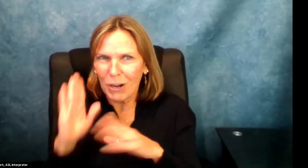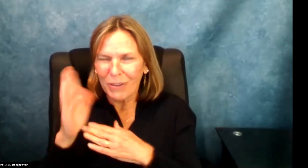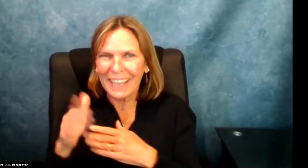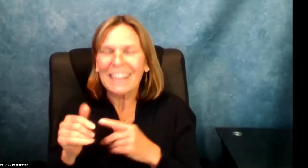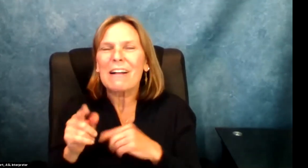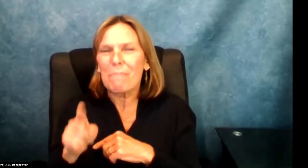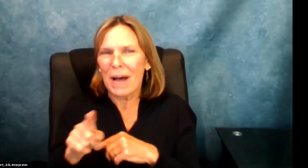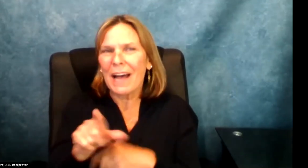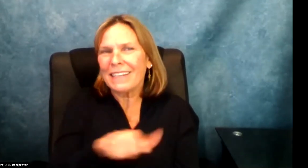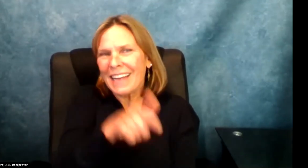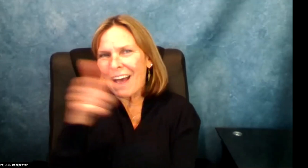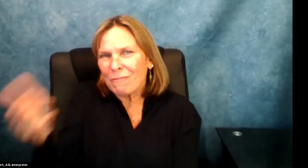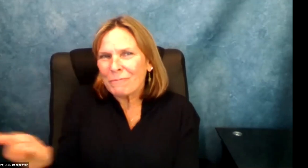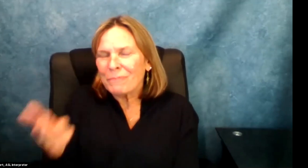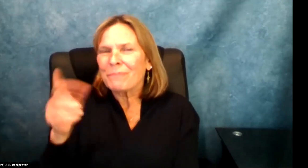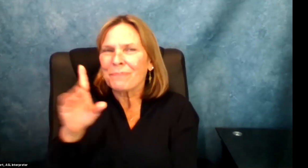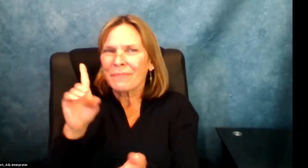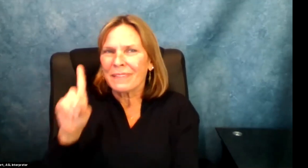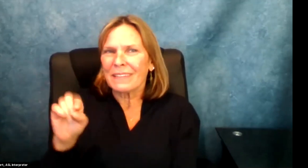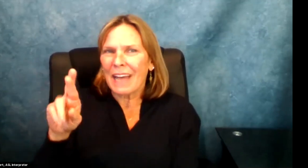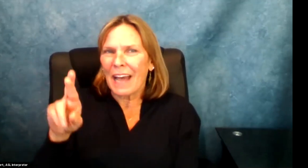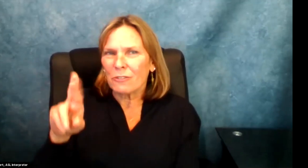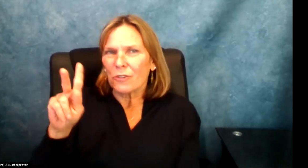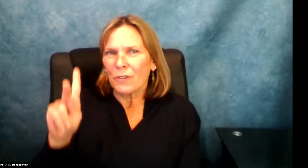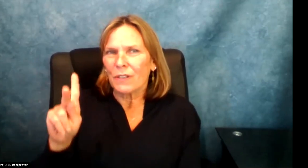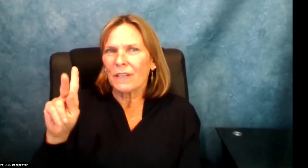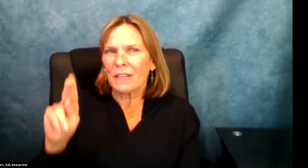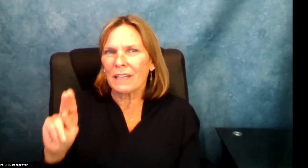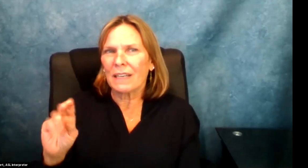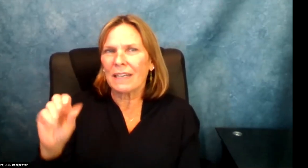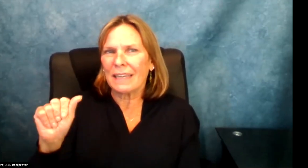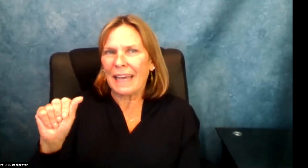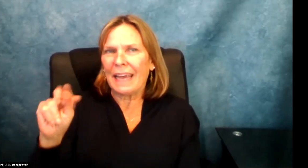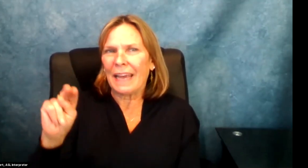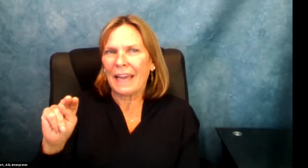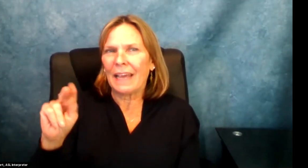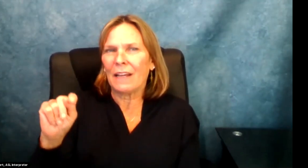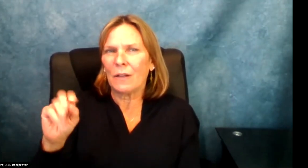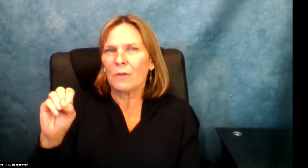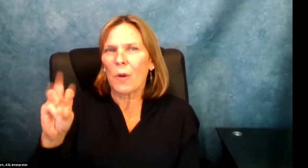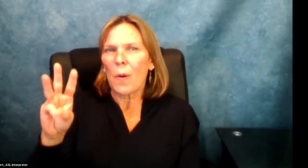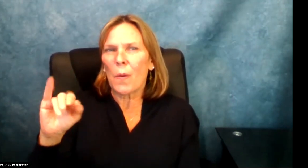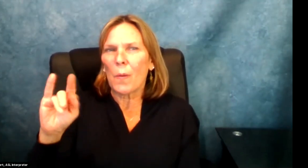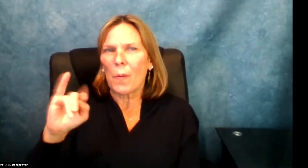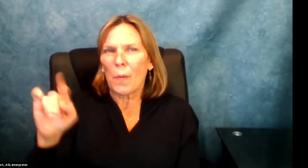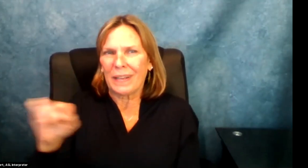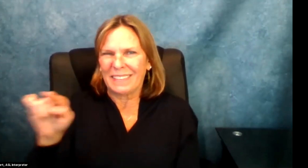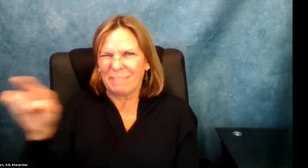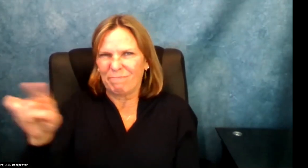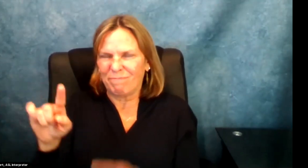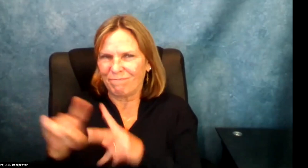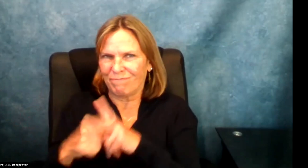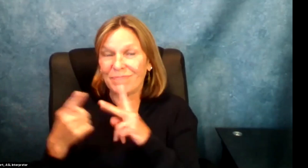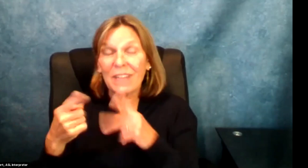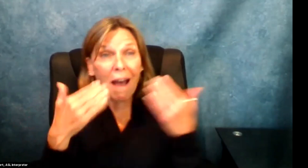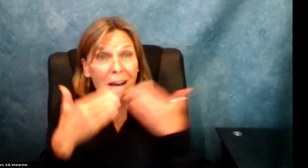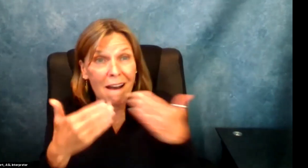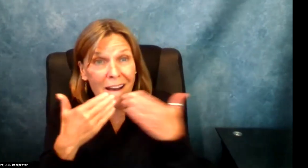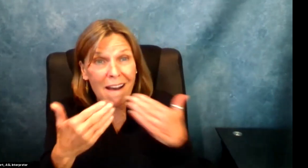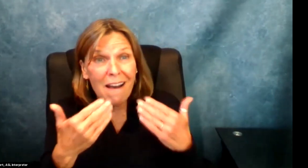to Dr. Kantrowitz to get started. Good evening, everyone, and thanks for coming and